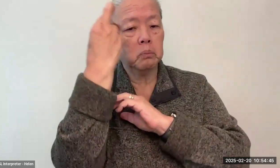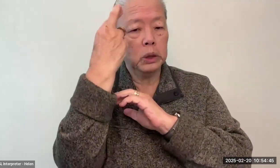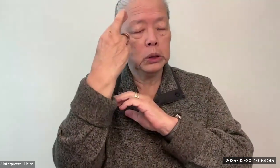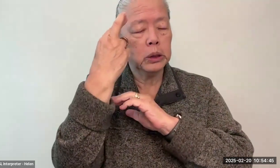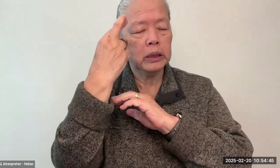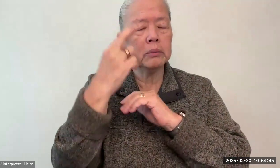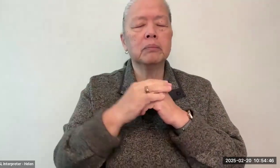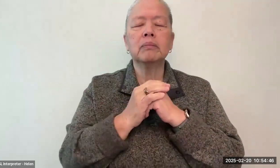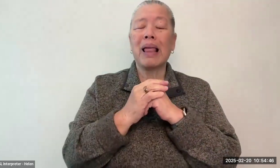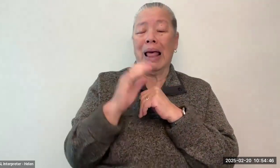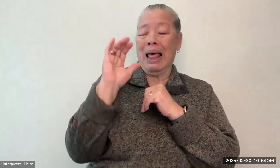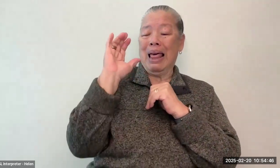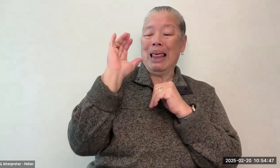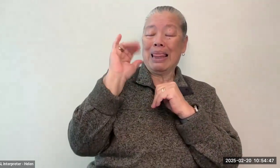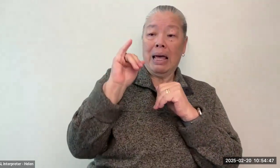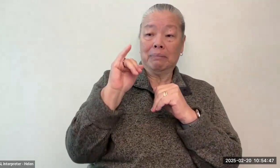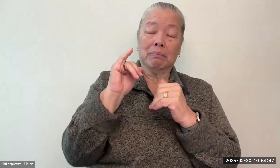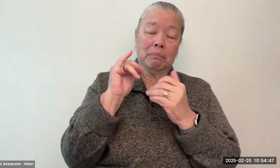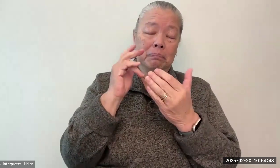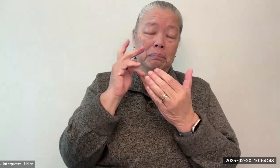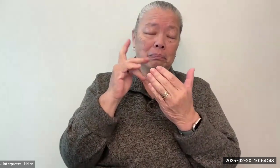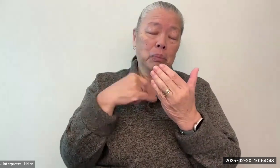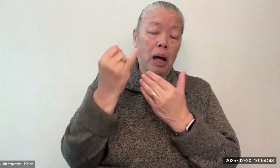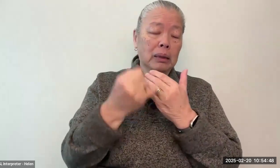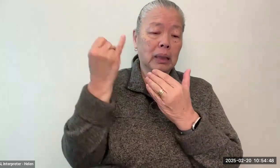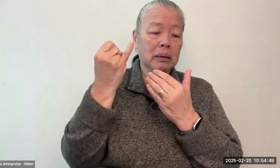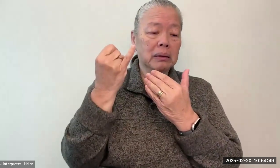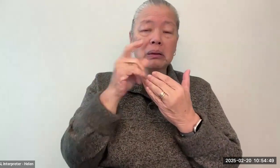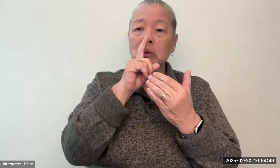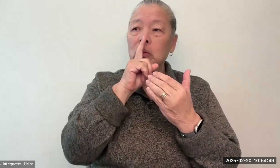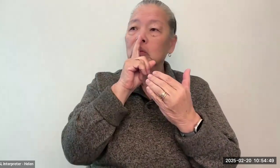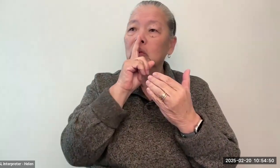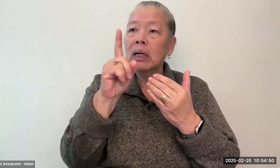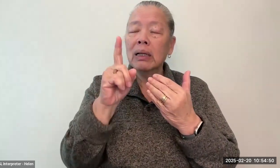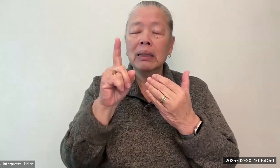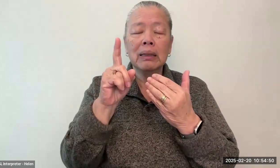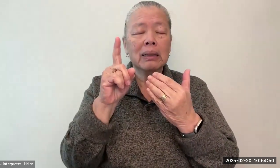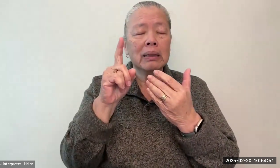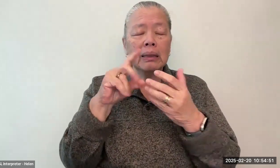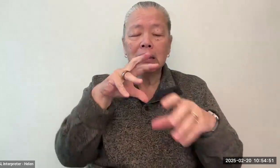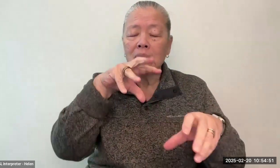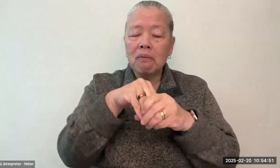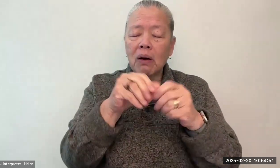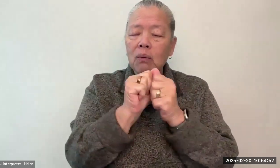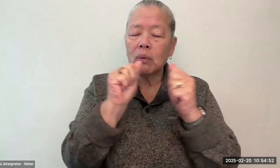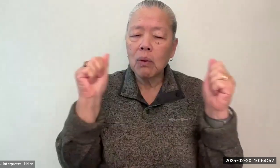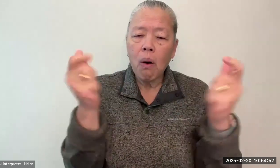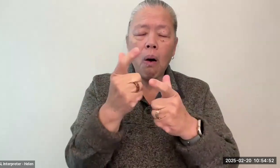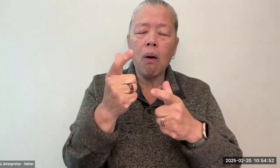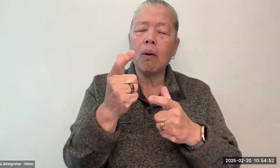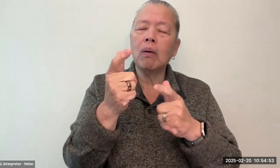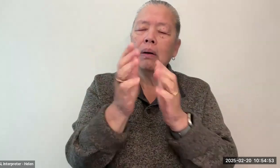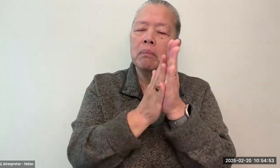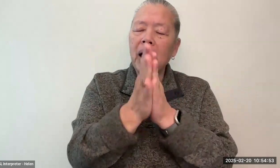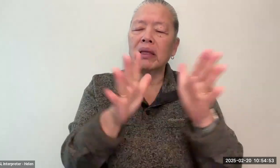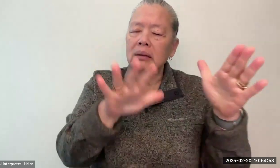been a project of United Methodists everywhere since this initiative was launched by the actions